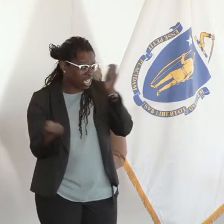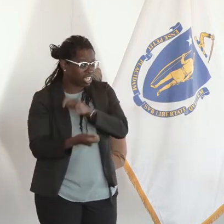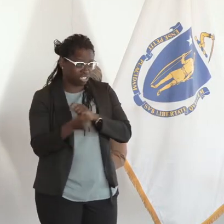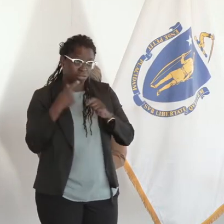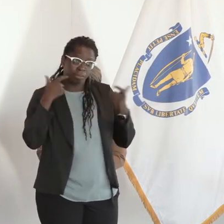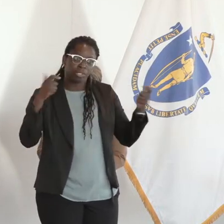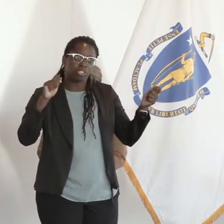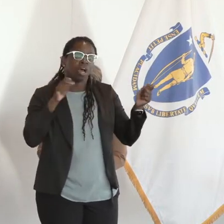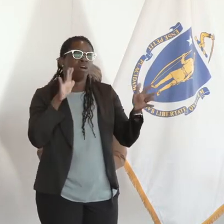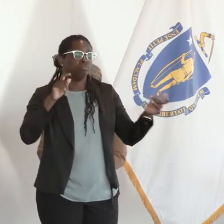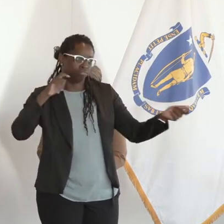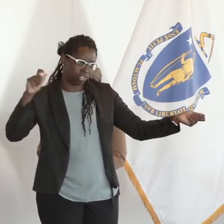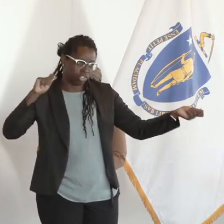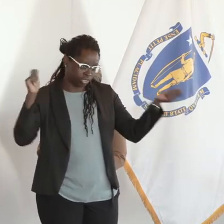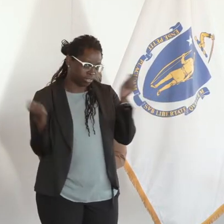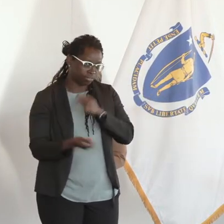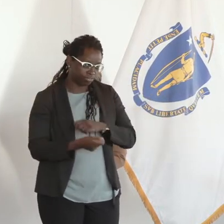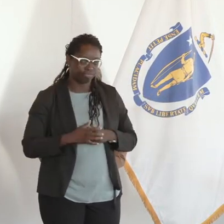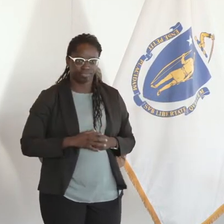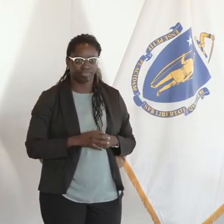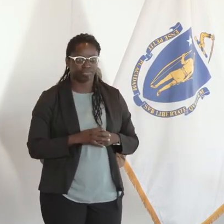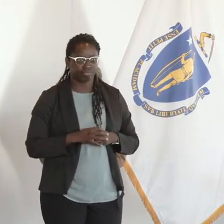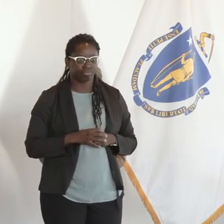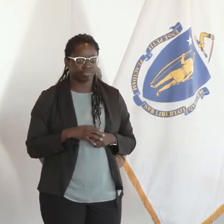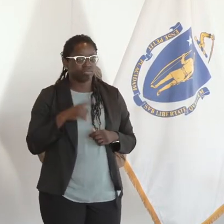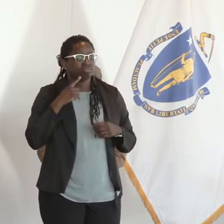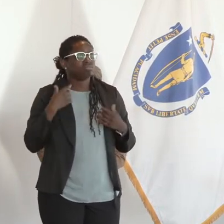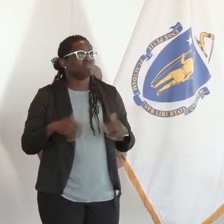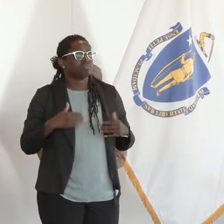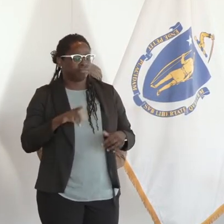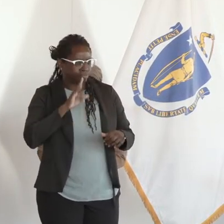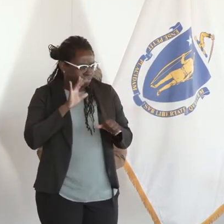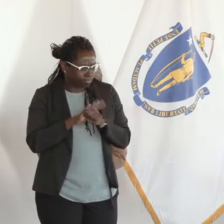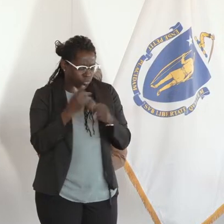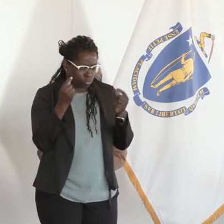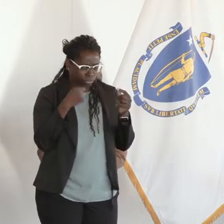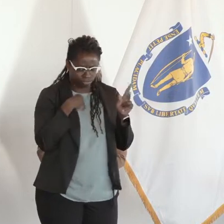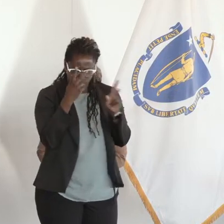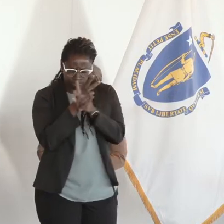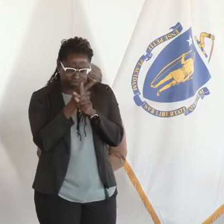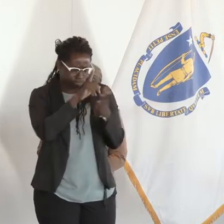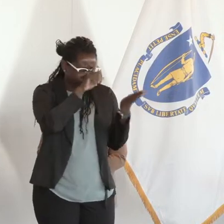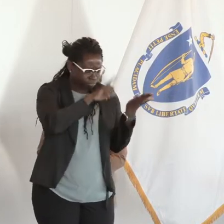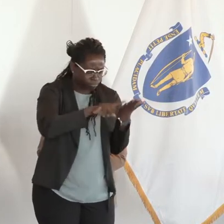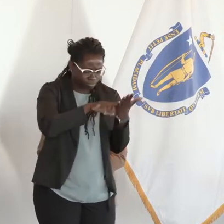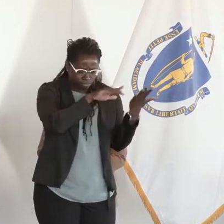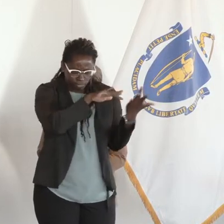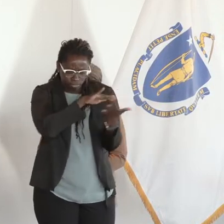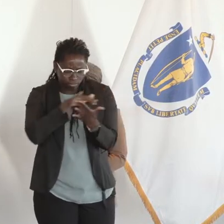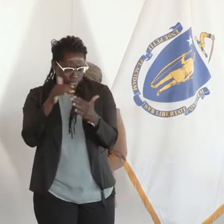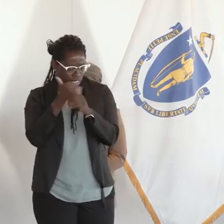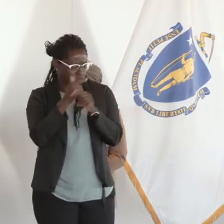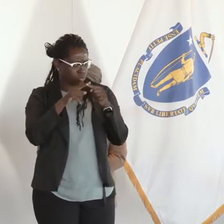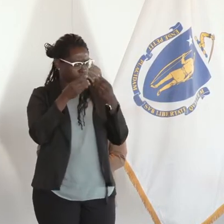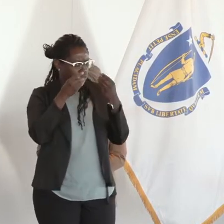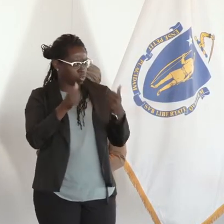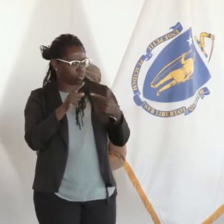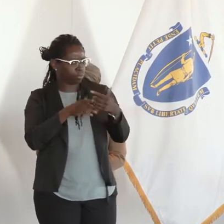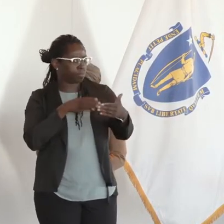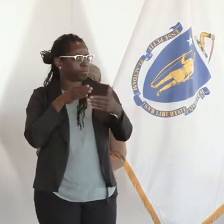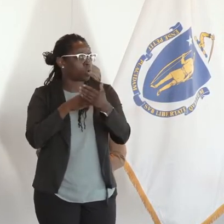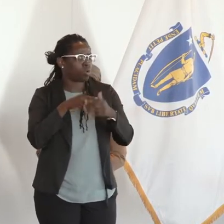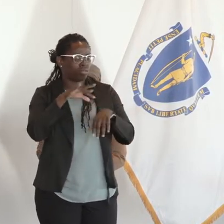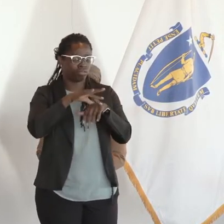the cutting-edge science and the implementation of novel solutions to combat climate change. Many of these are coming out of